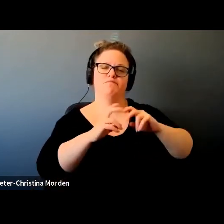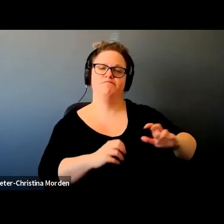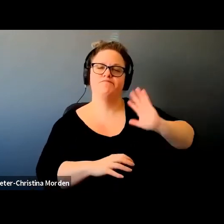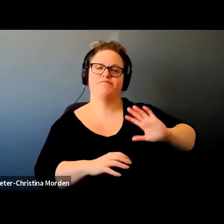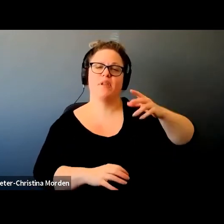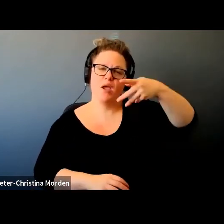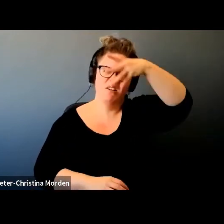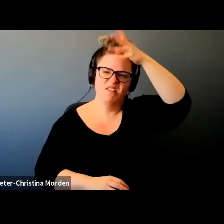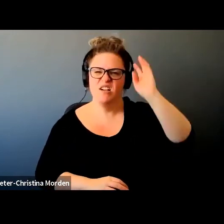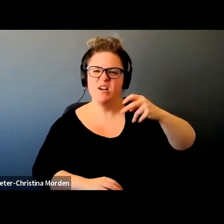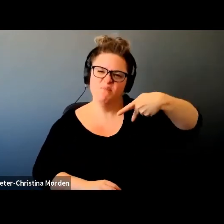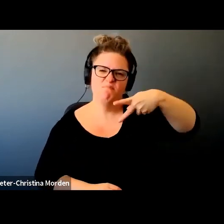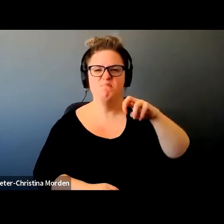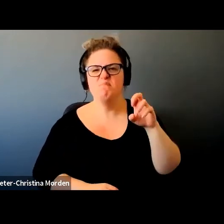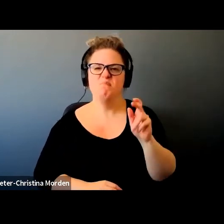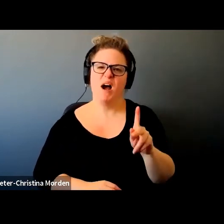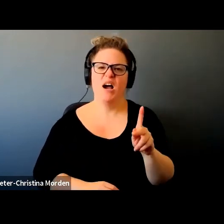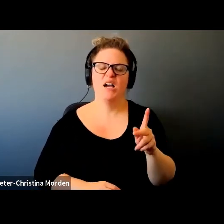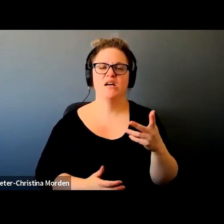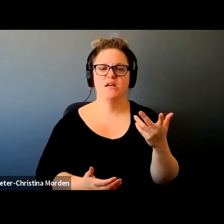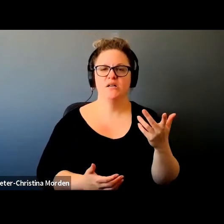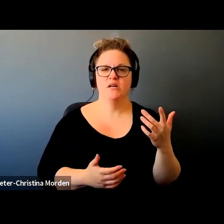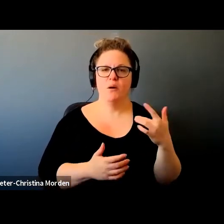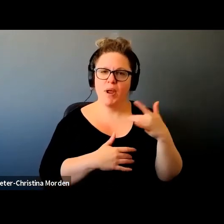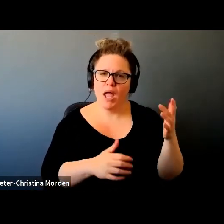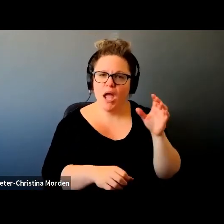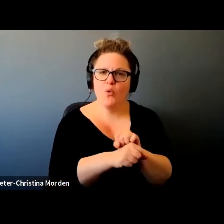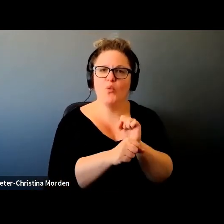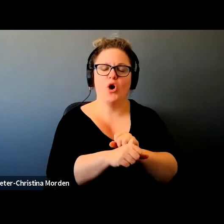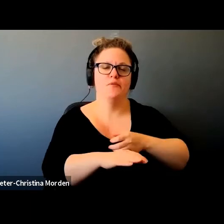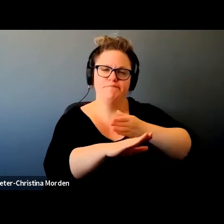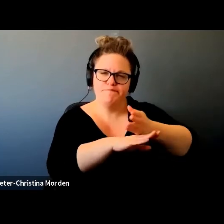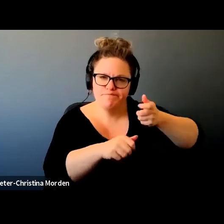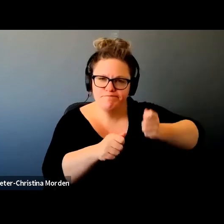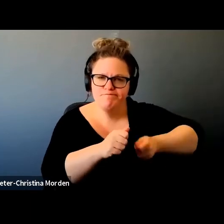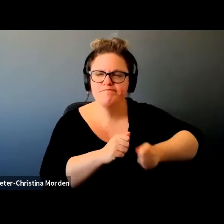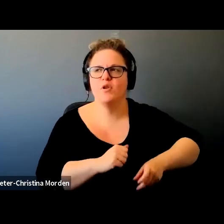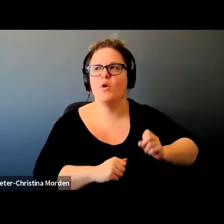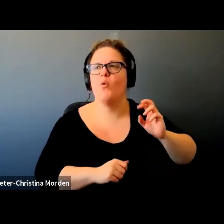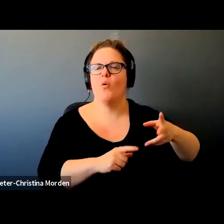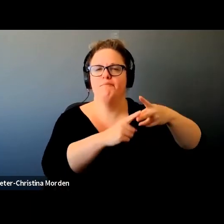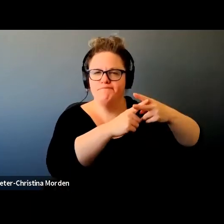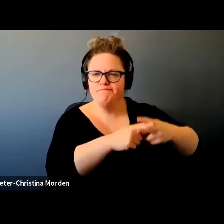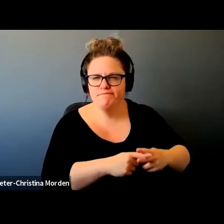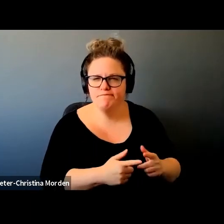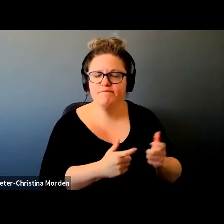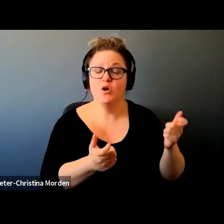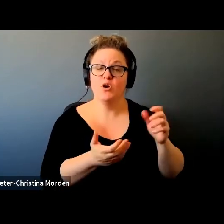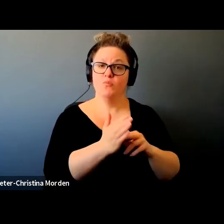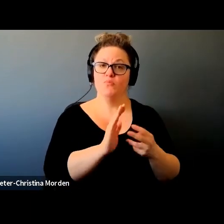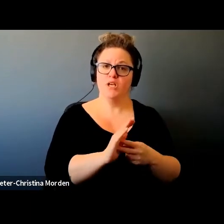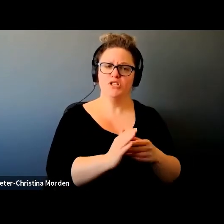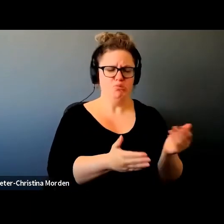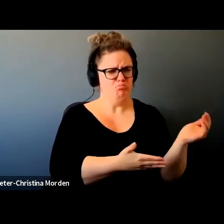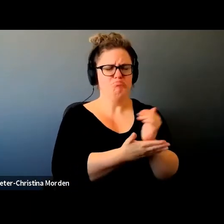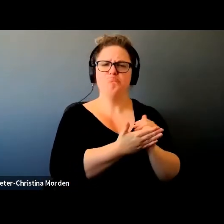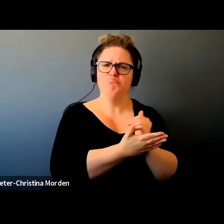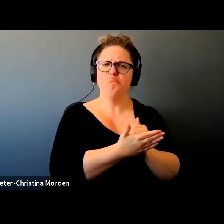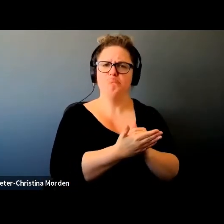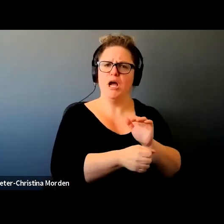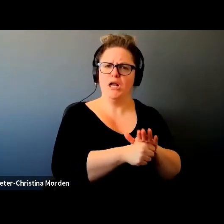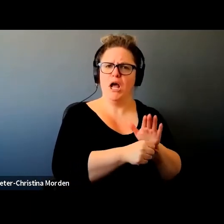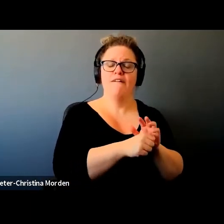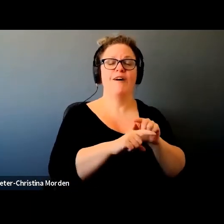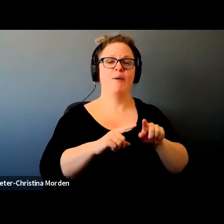lot of them are in the trades. It gives them a job that pays them enough. They're always employable. They have weekends off. They know how to schedule